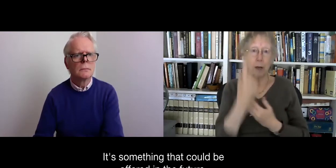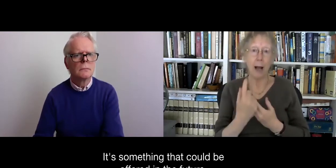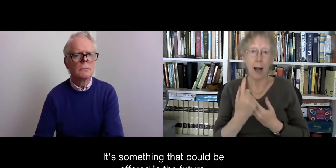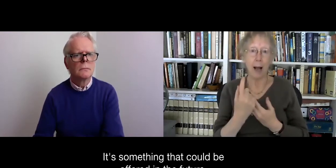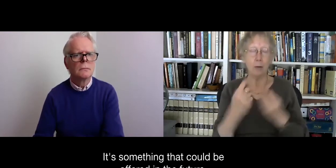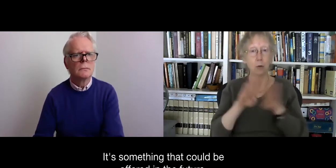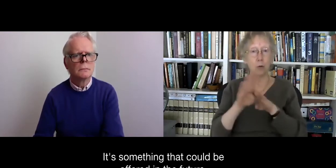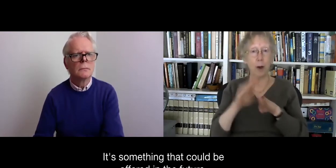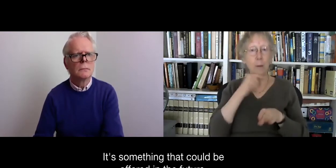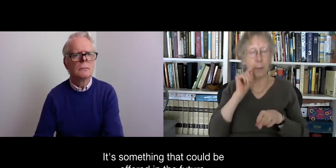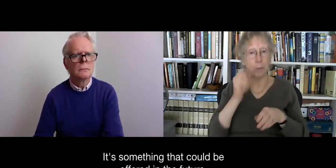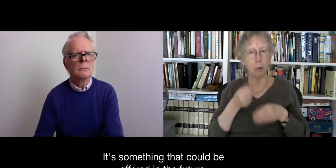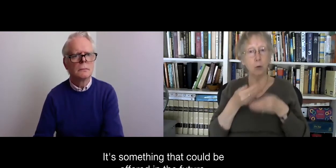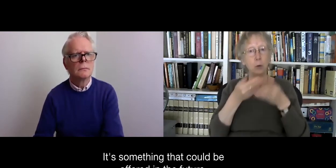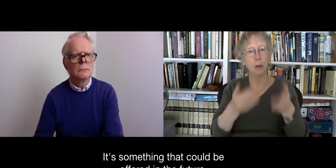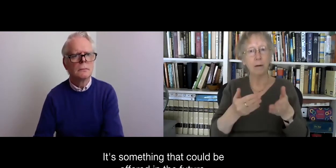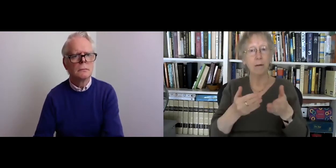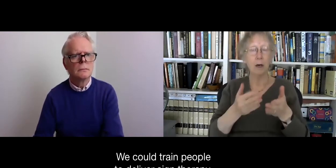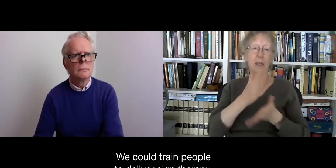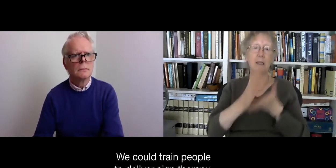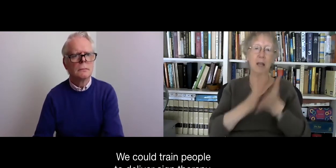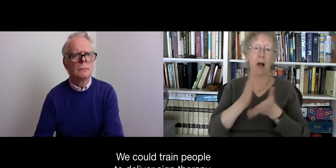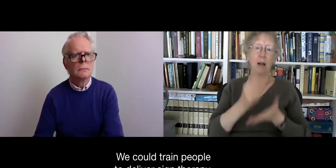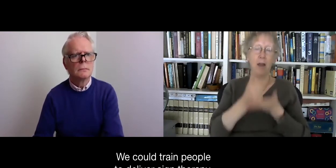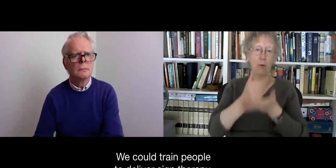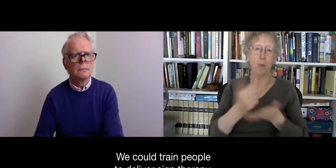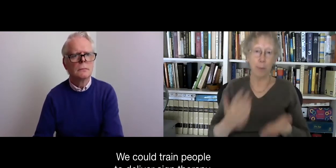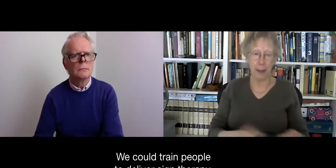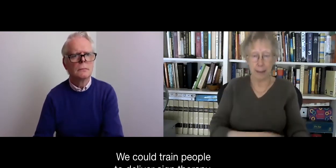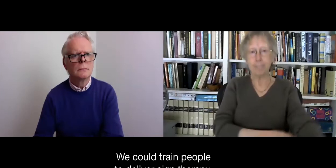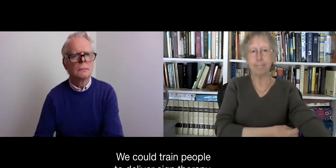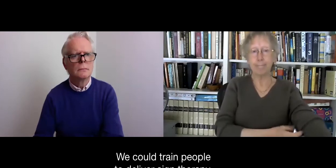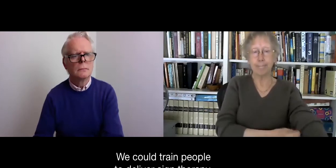it's something that could be offered in the future. We could train people to deliver sign therapy.